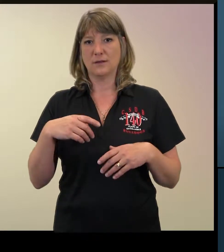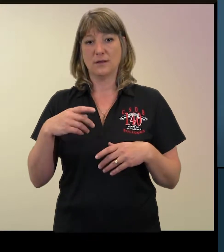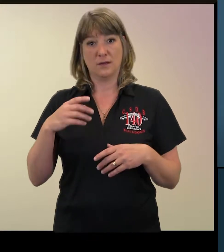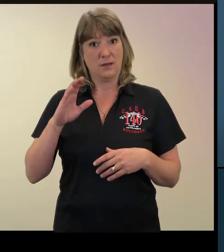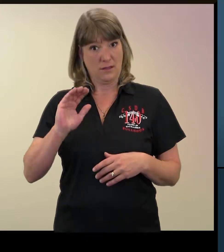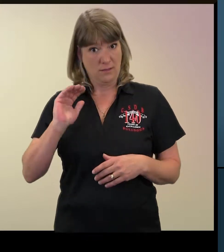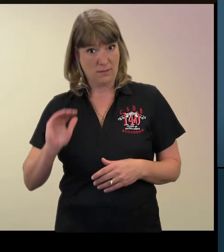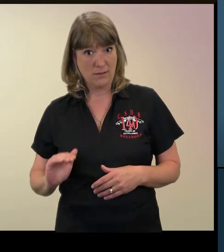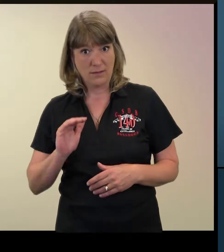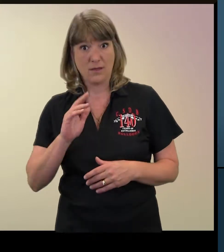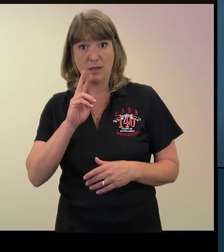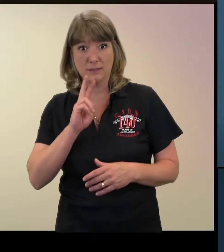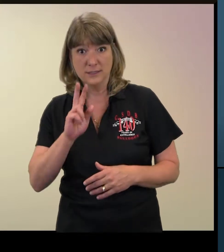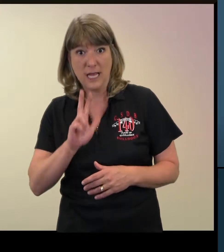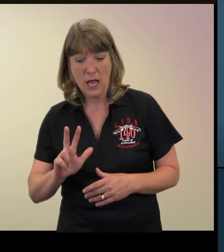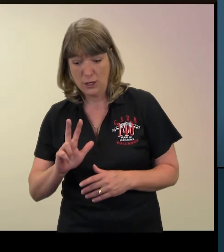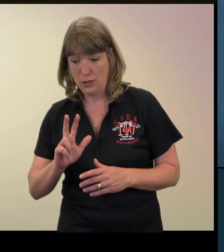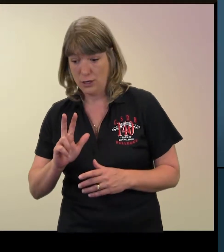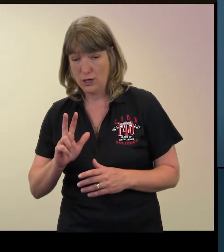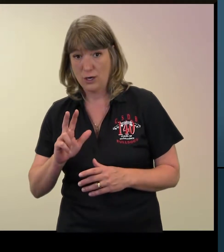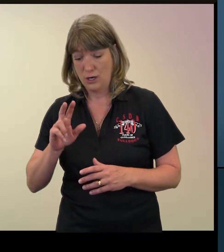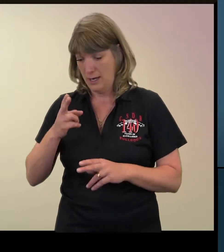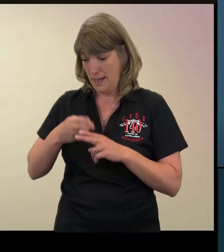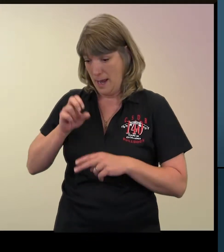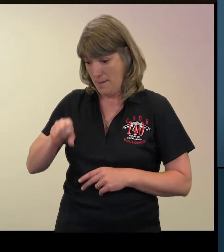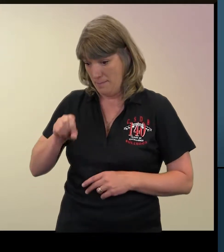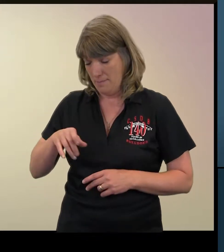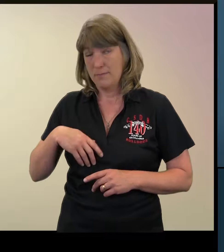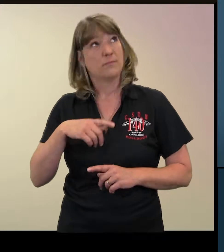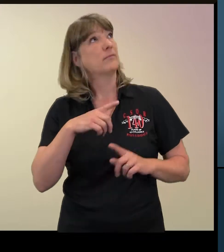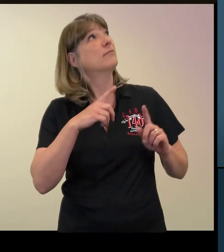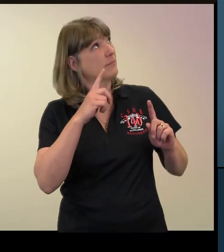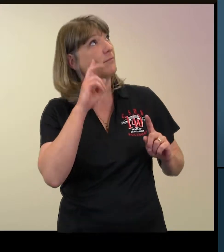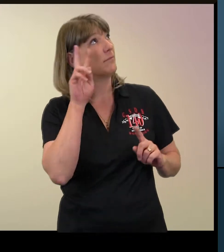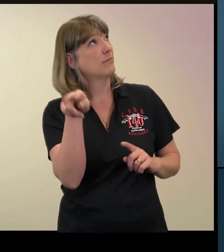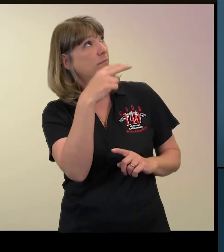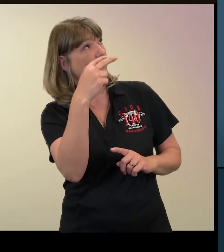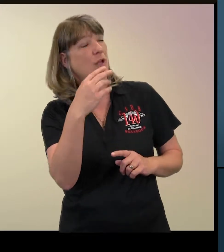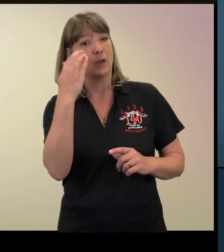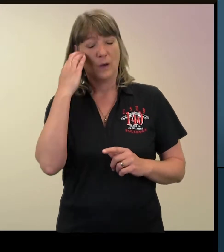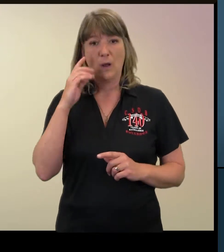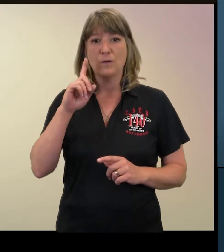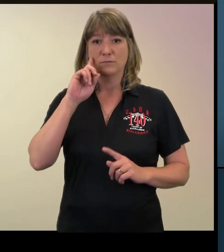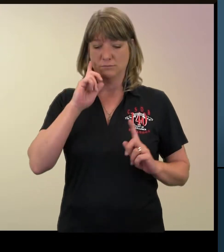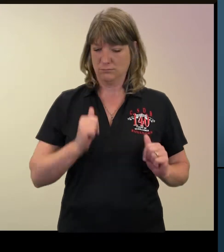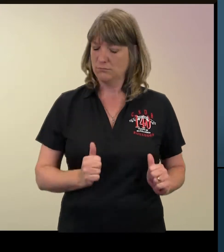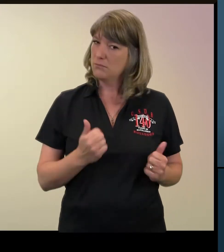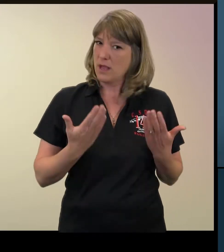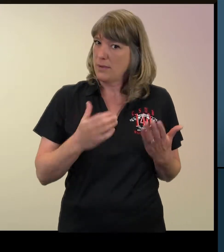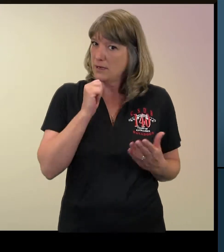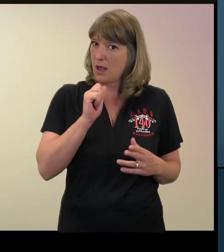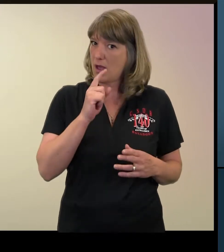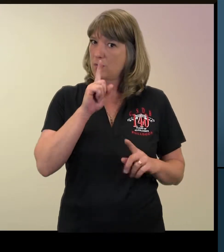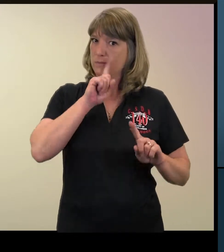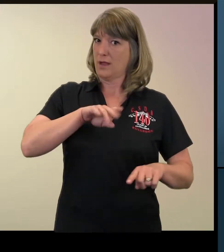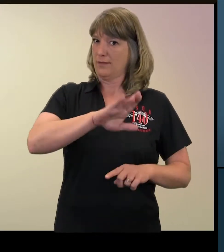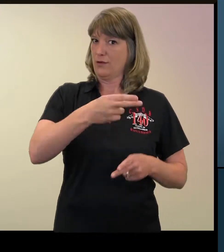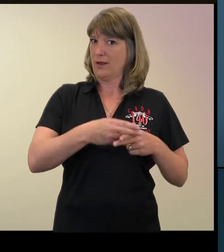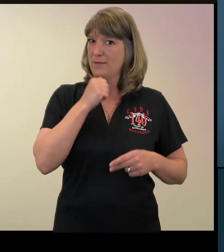name? And so we know that children who have reduced hearing may not respond to their name.